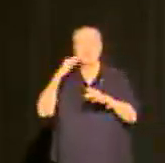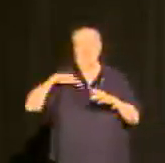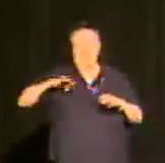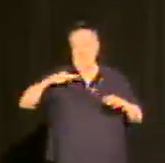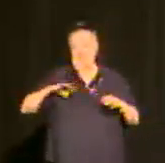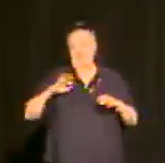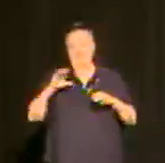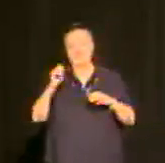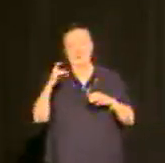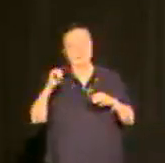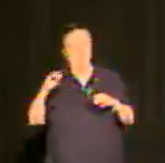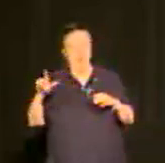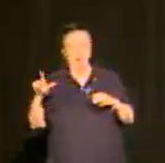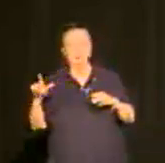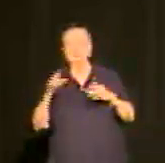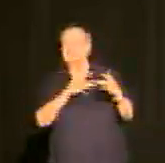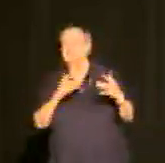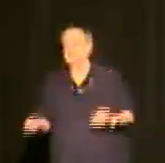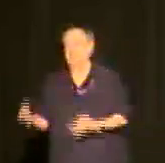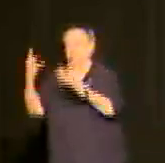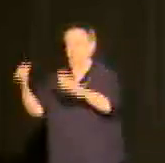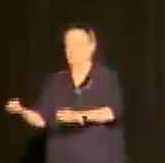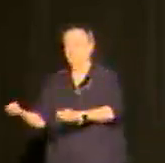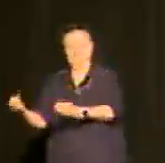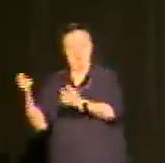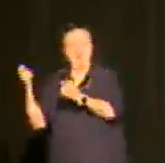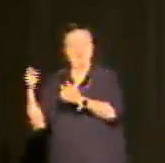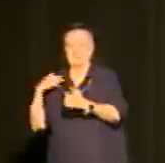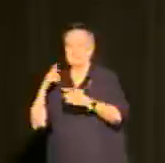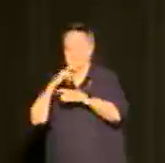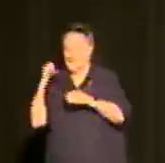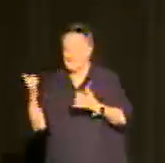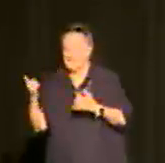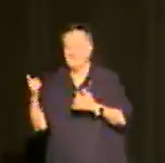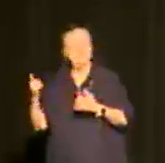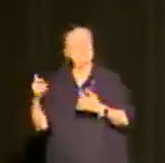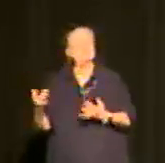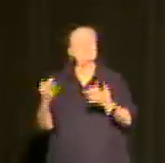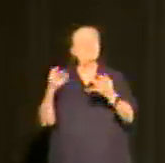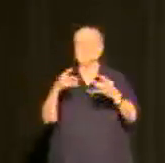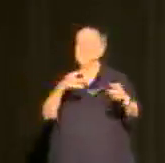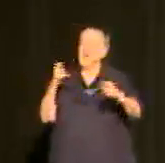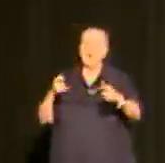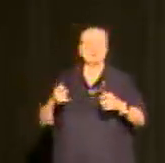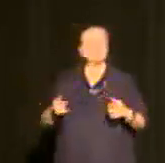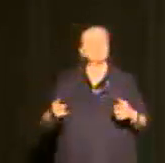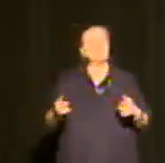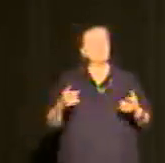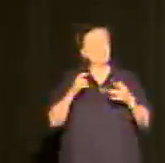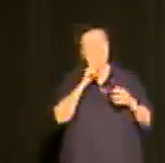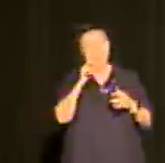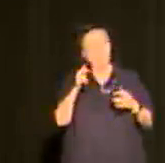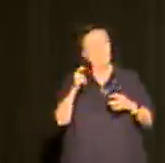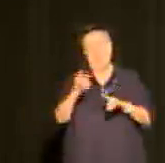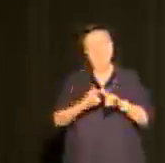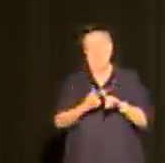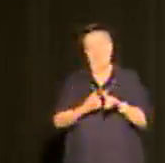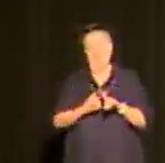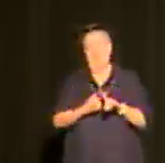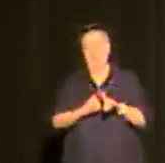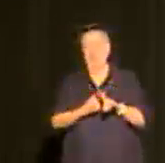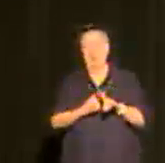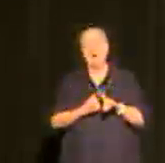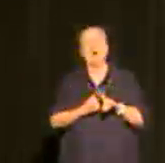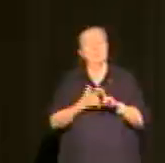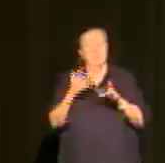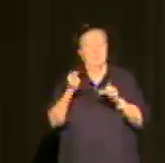the chaparral tends to burn out quickly, and when it's as dry as it is right now, it is burning out quickly. So it won't be a month.